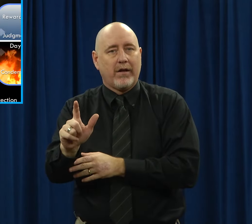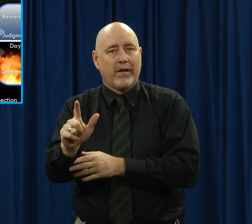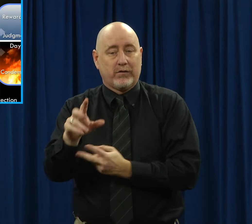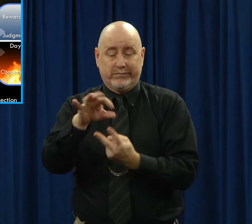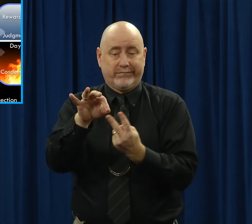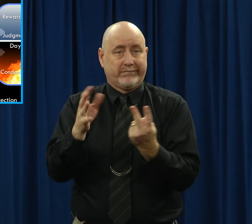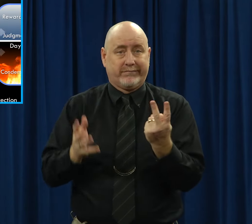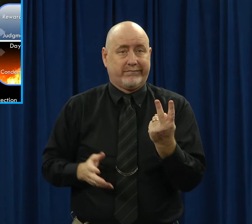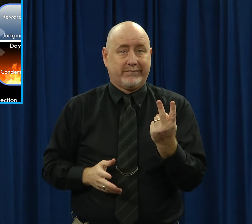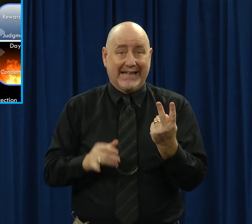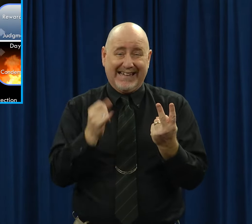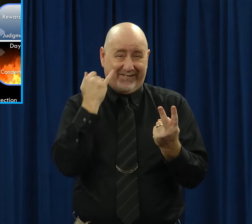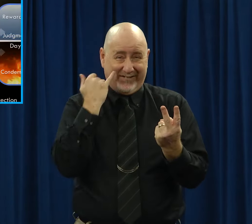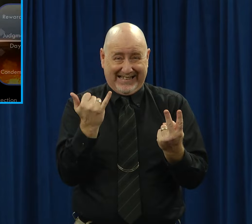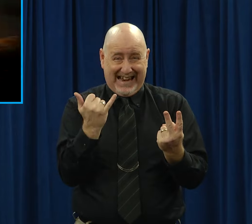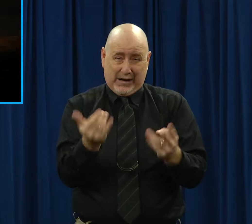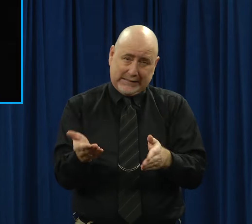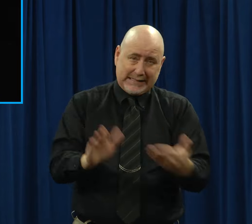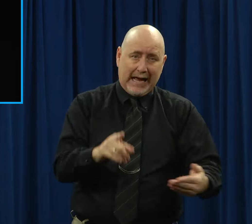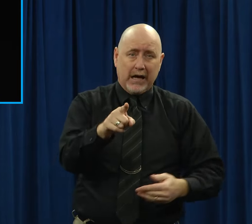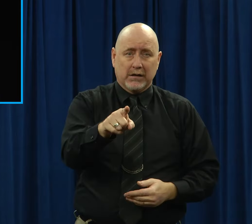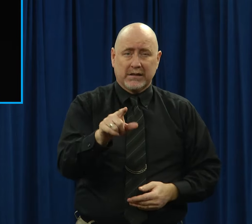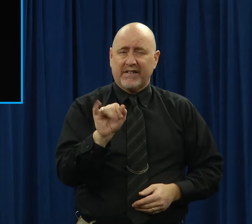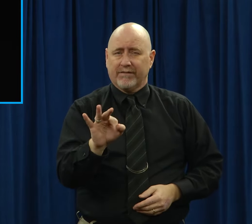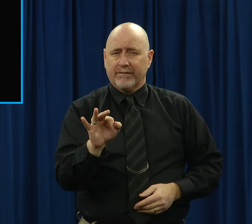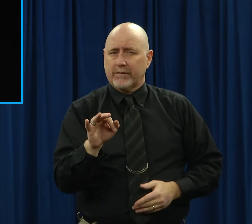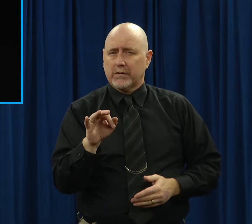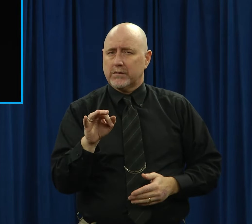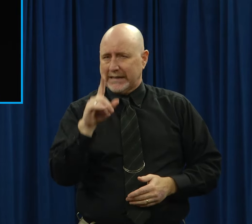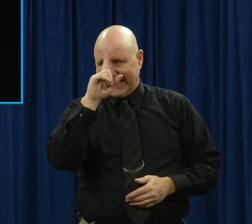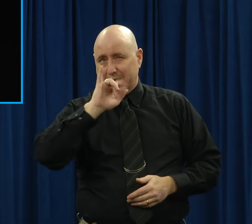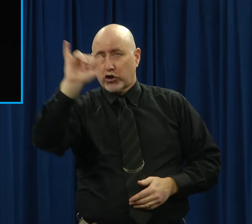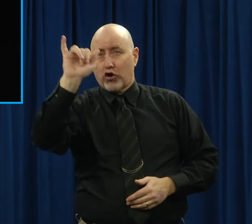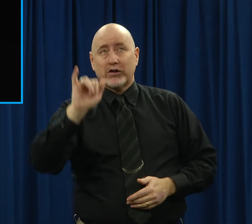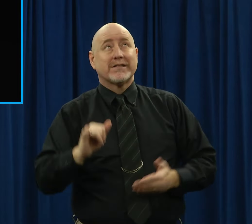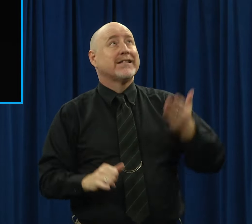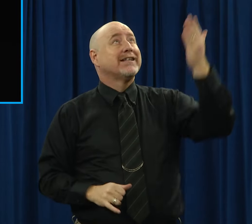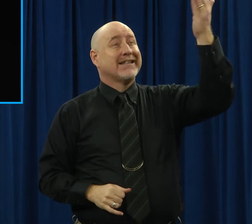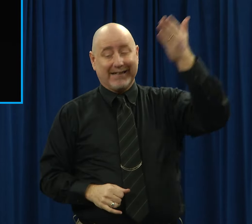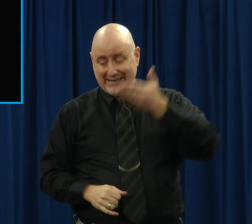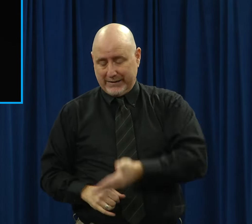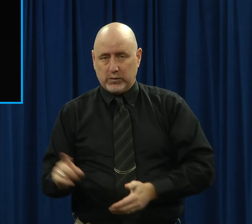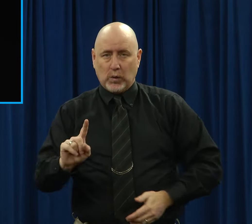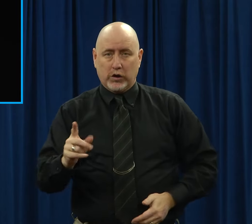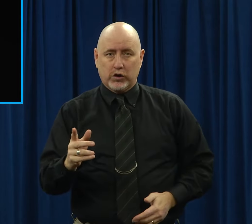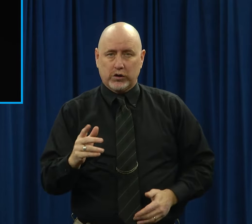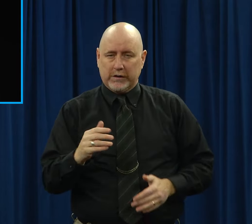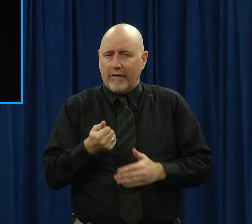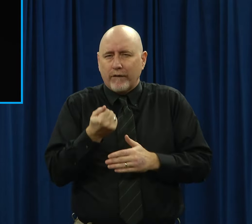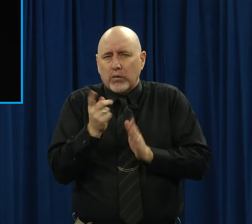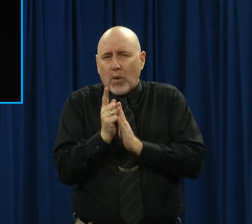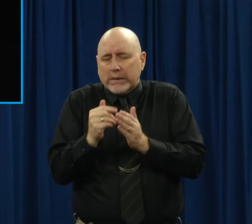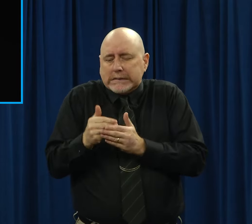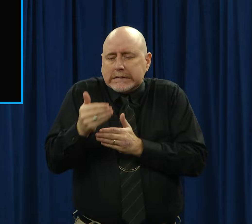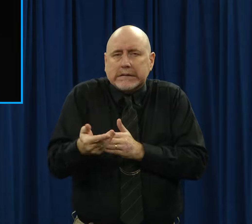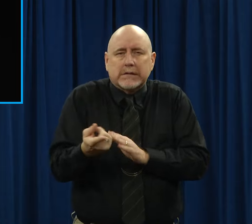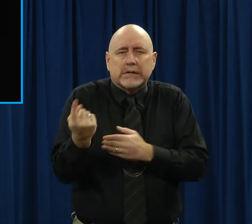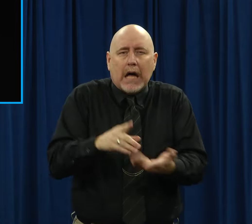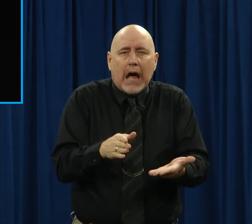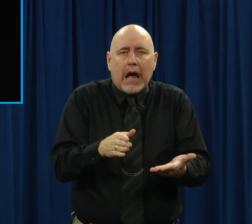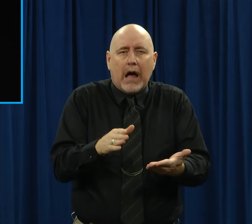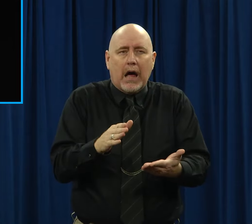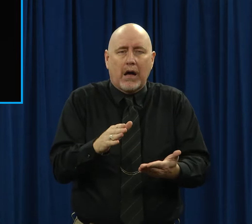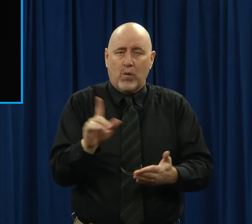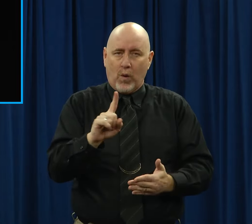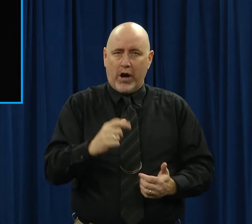to hell. If you died today, what does eternity hold for you? If you died in the next few